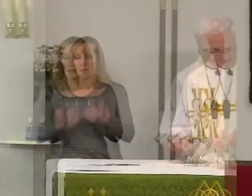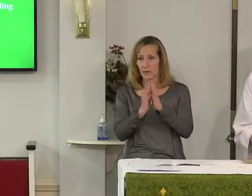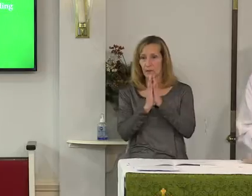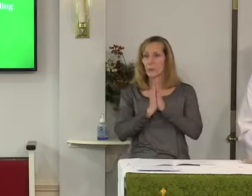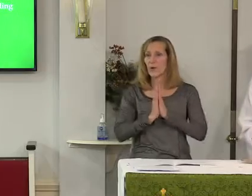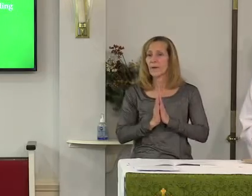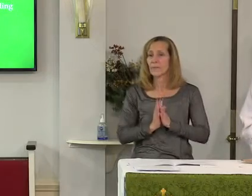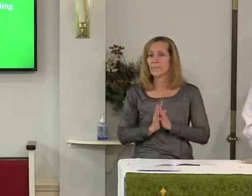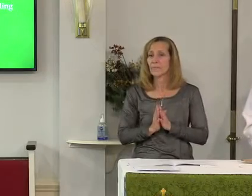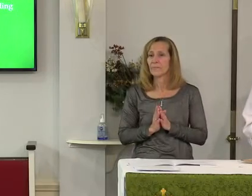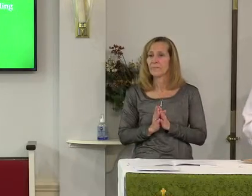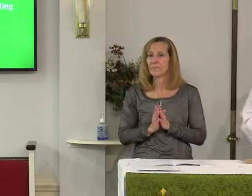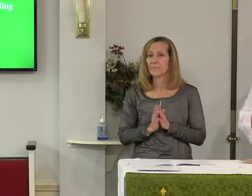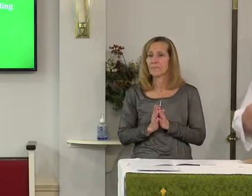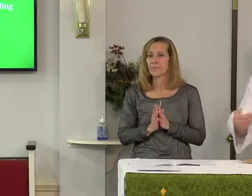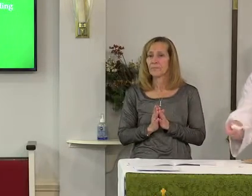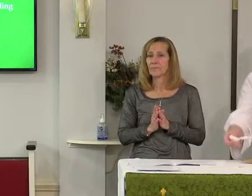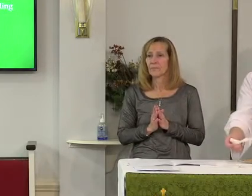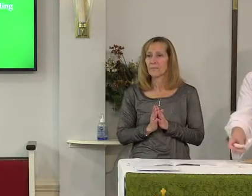pray.